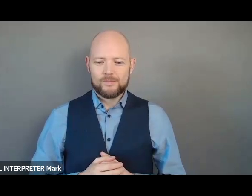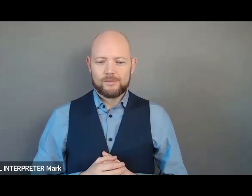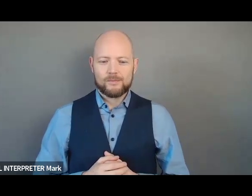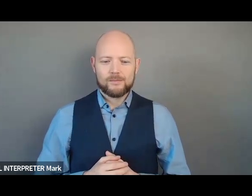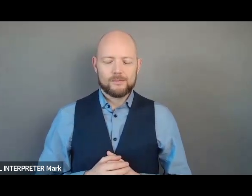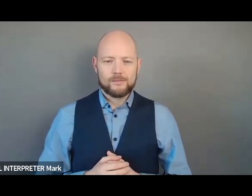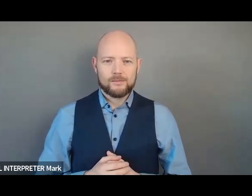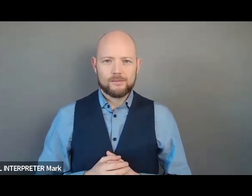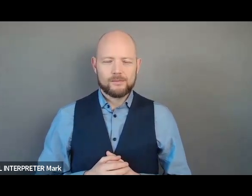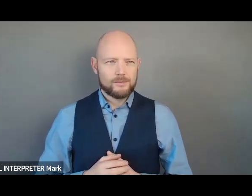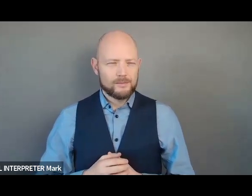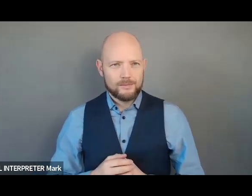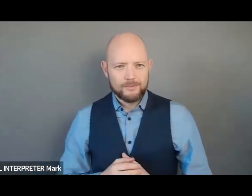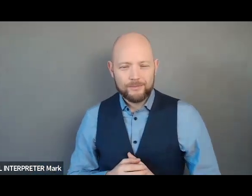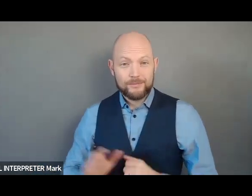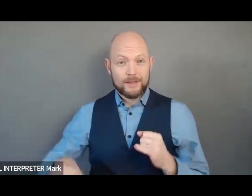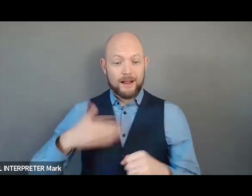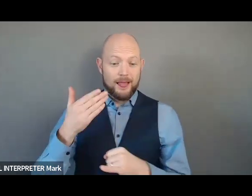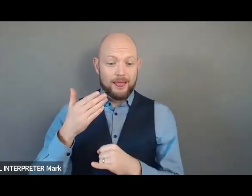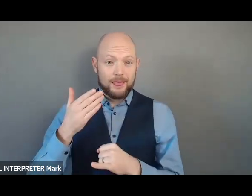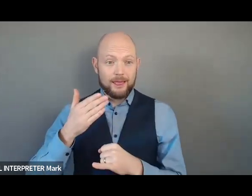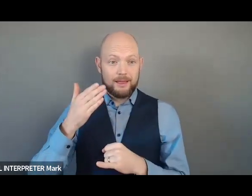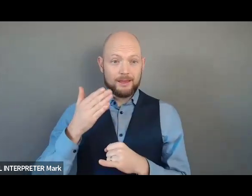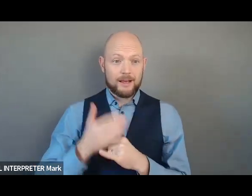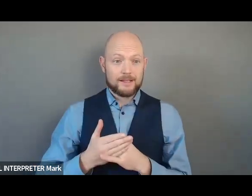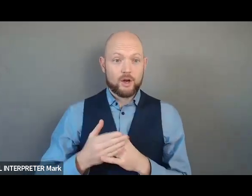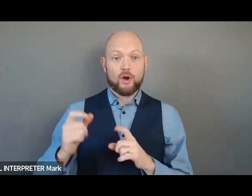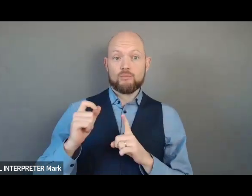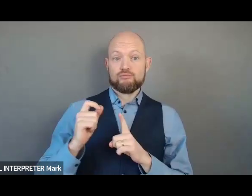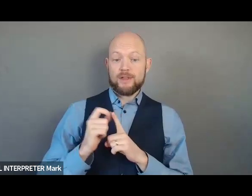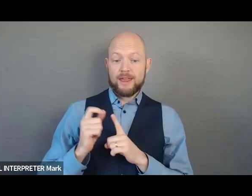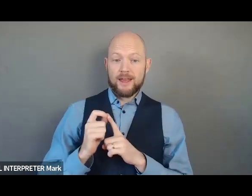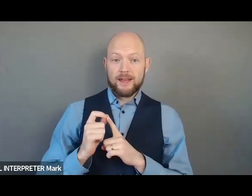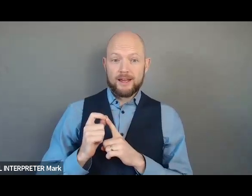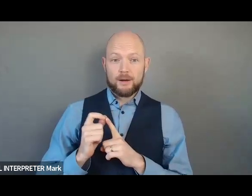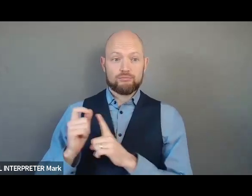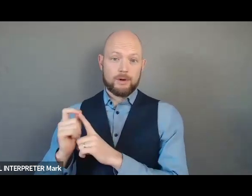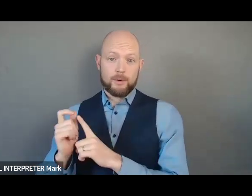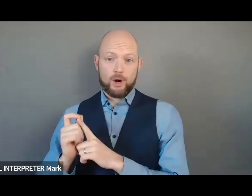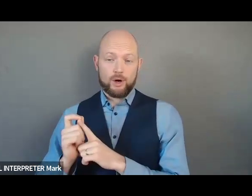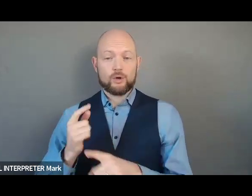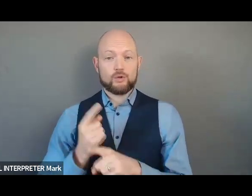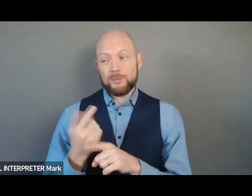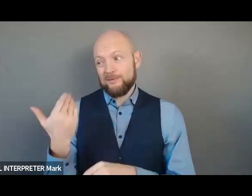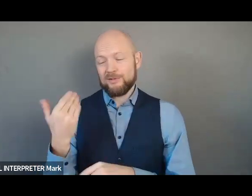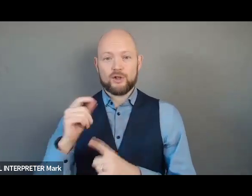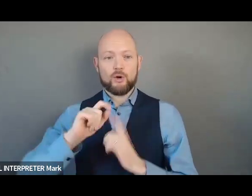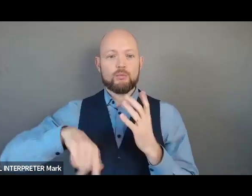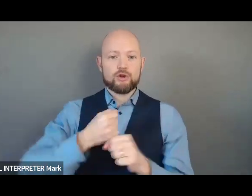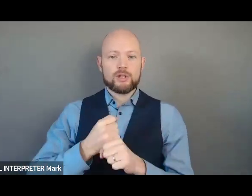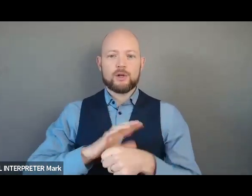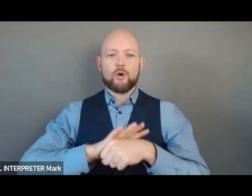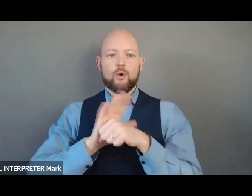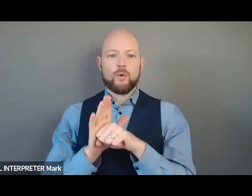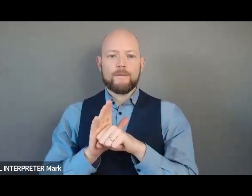So, by no means least, we've got Preethi. She's going to talk about a research project, the impacts of COVID-19 pandemic on the